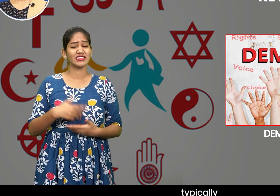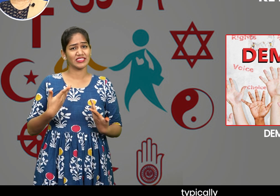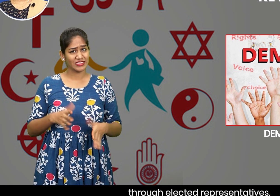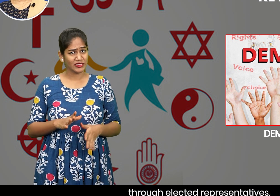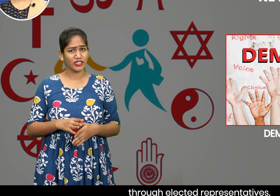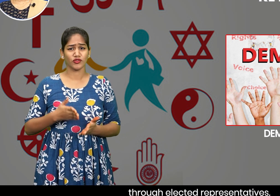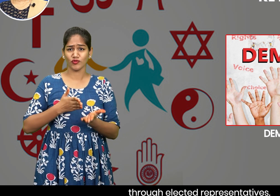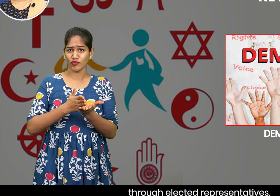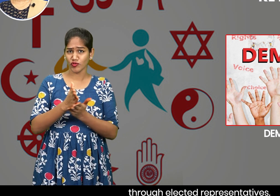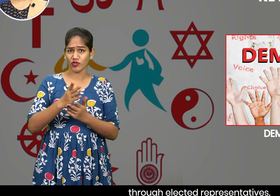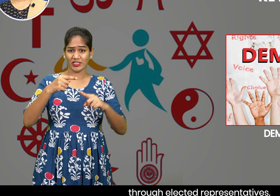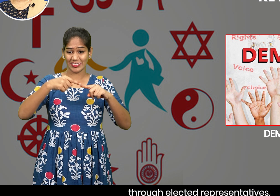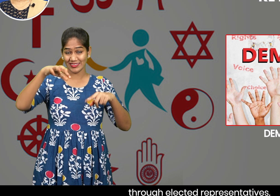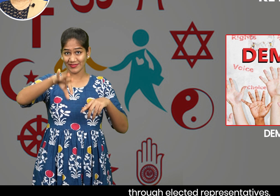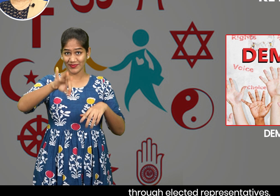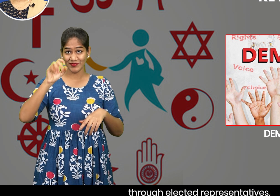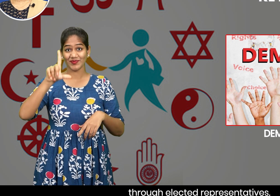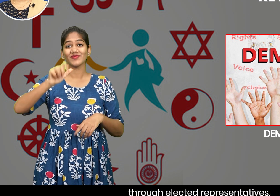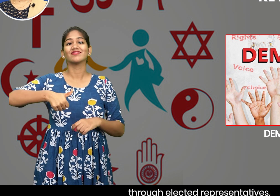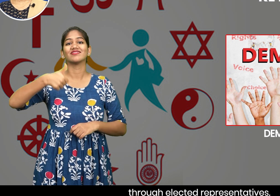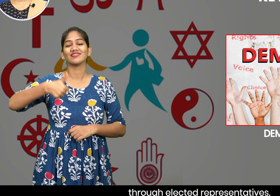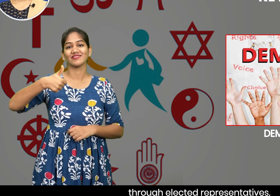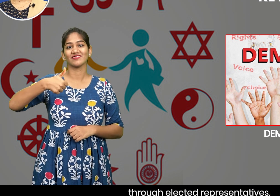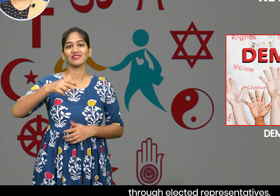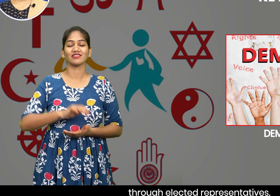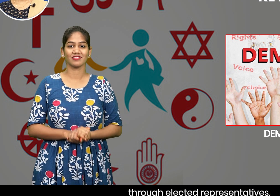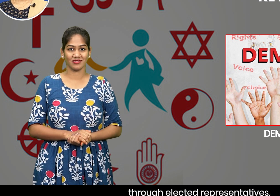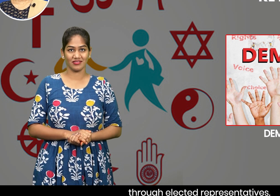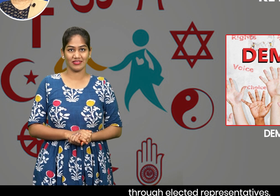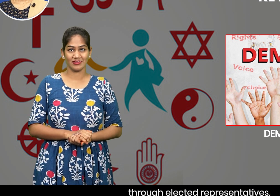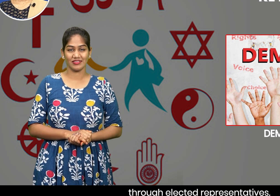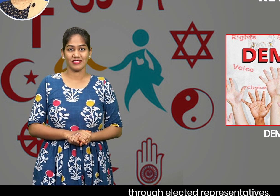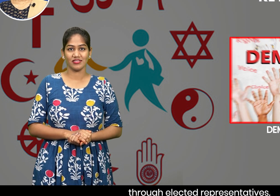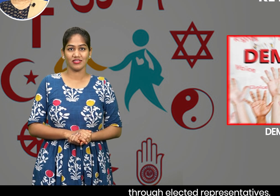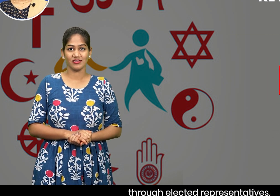typically through elected representatives.